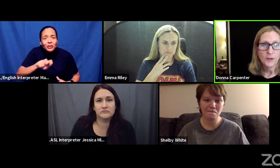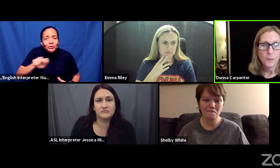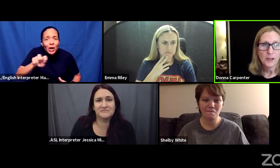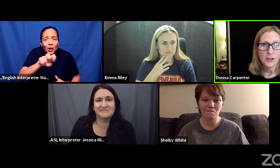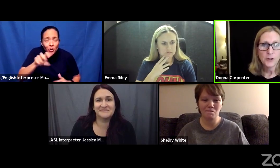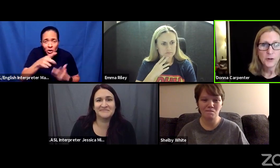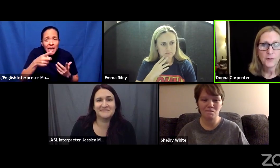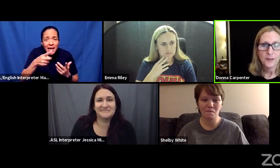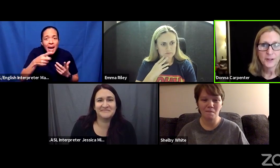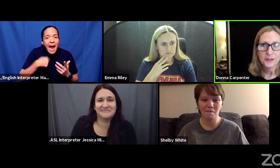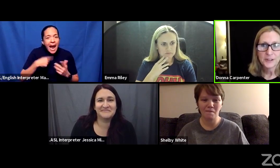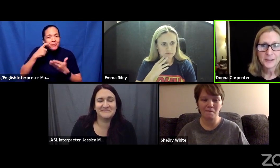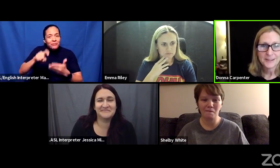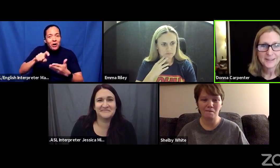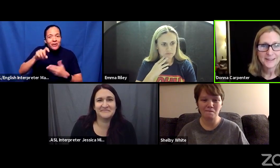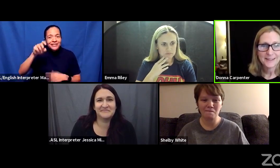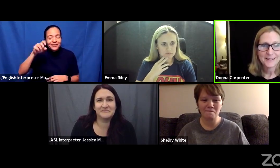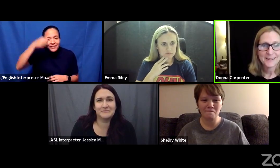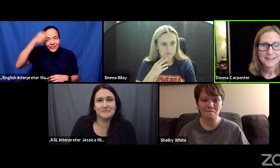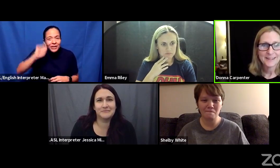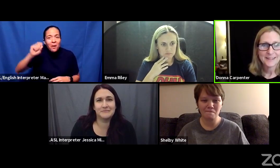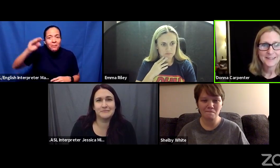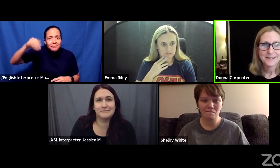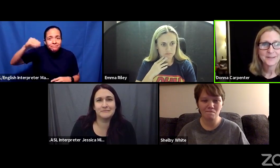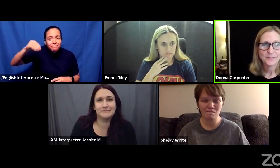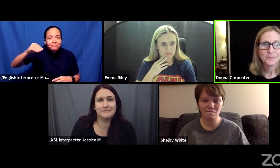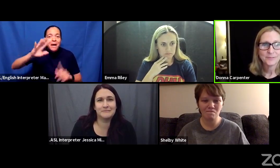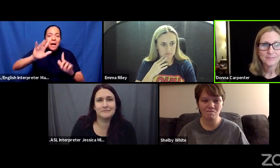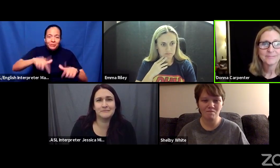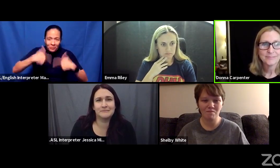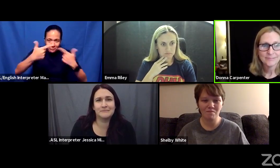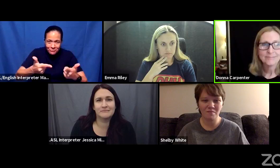your head, so I'm going to let you go first.